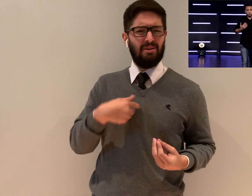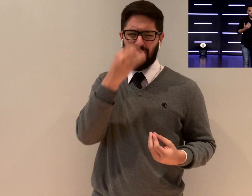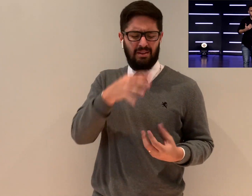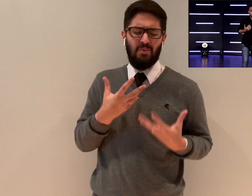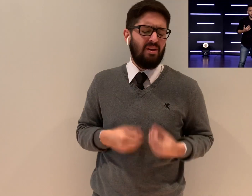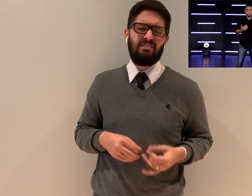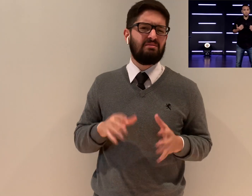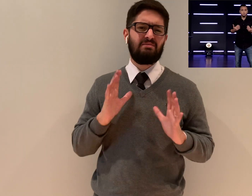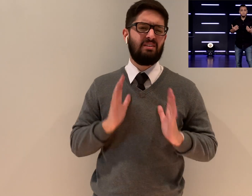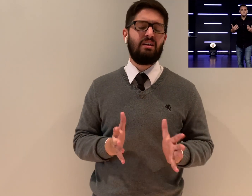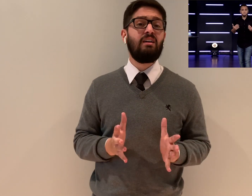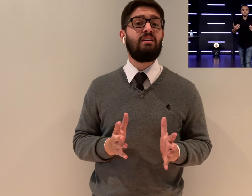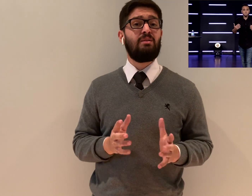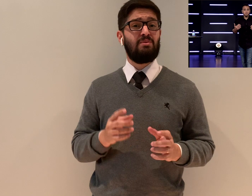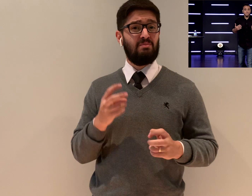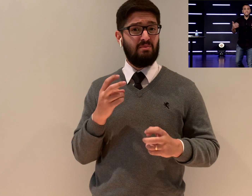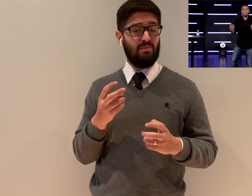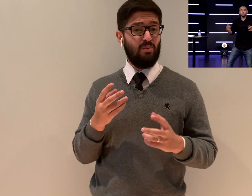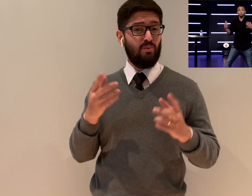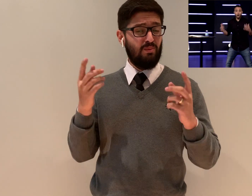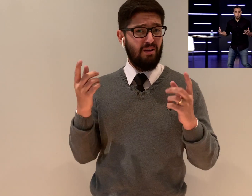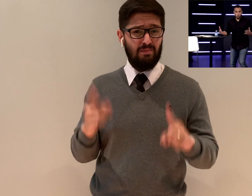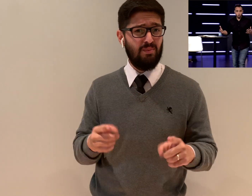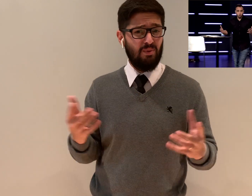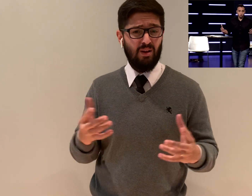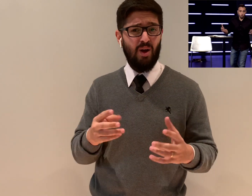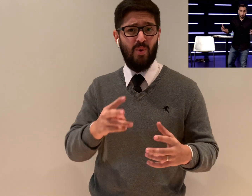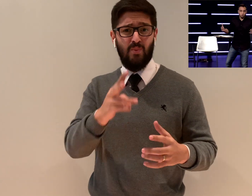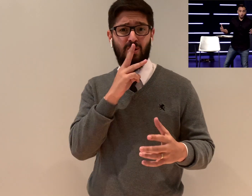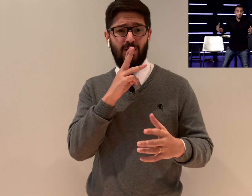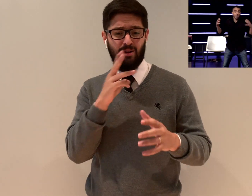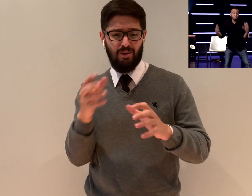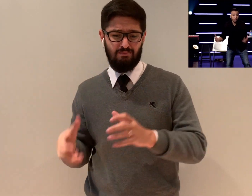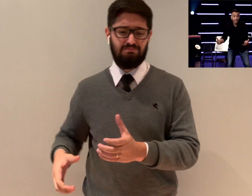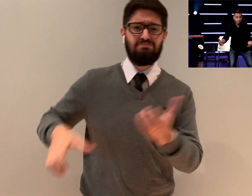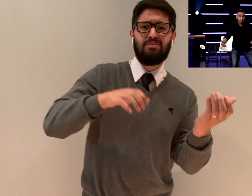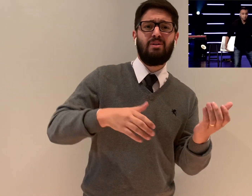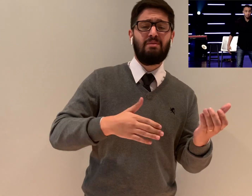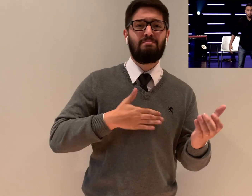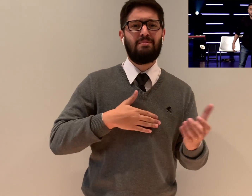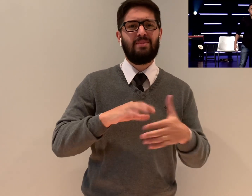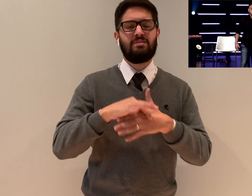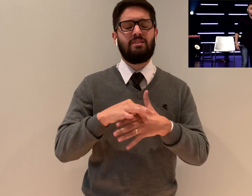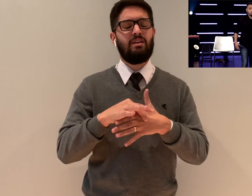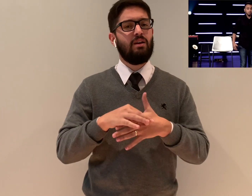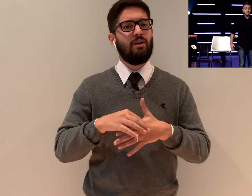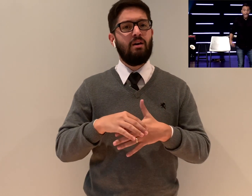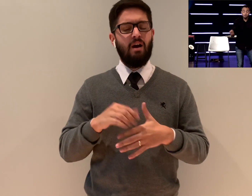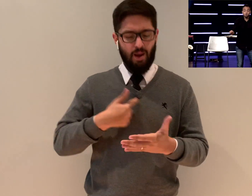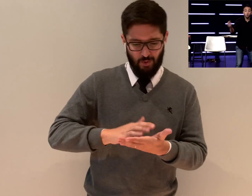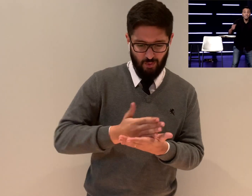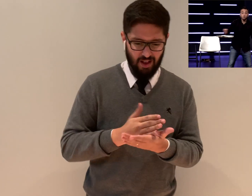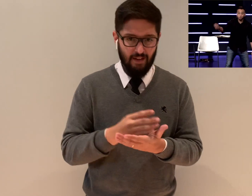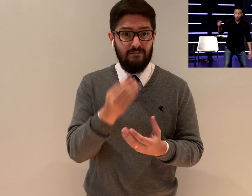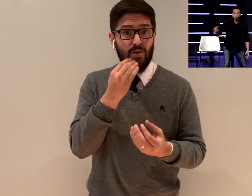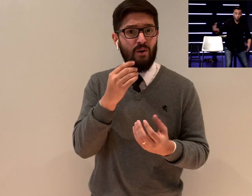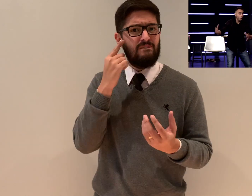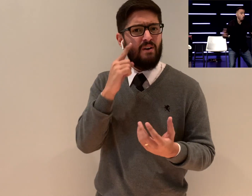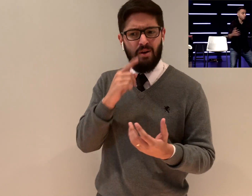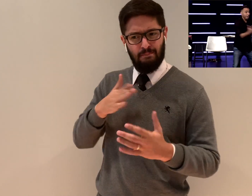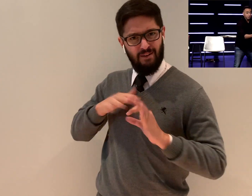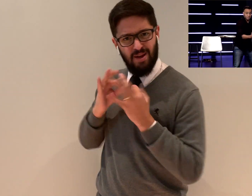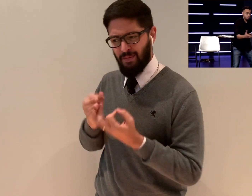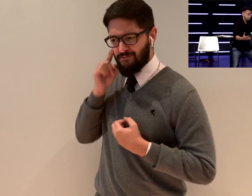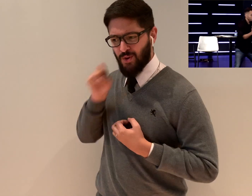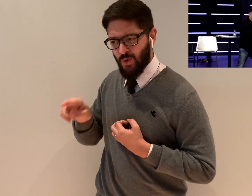I don't care it to be wet, he gets water on my steak. I'm grilling food for